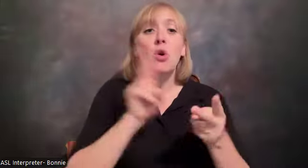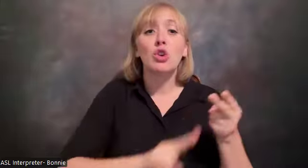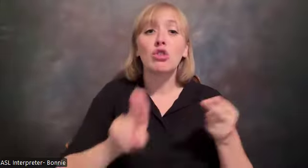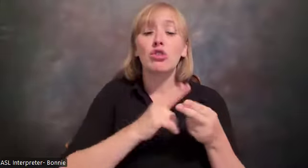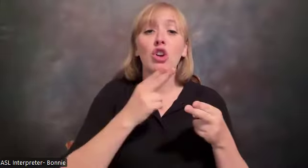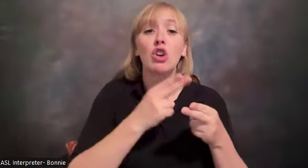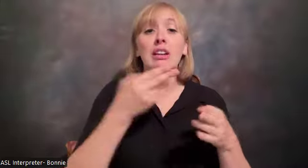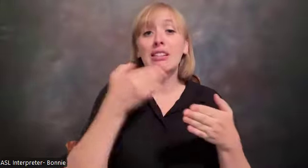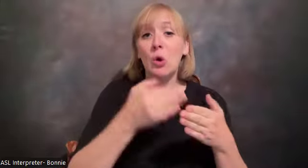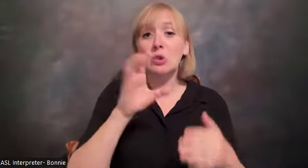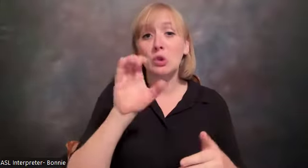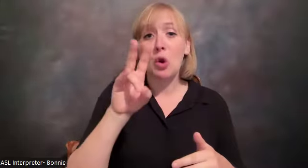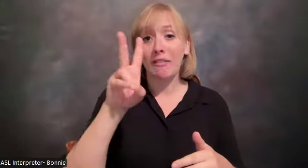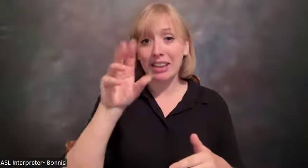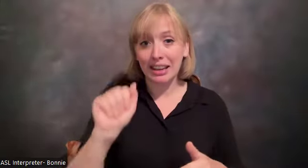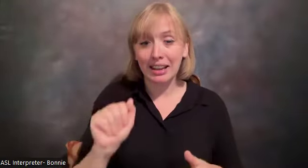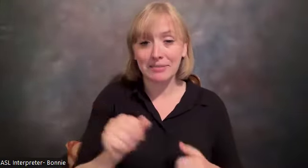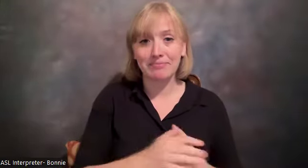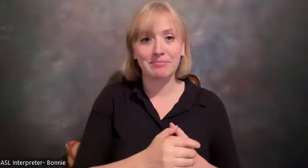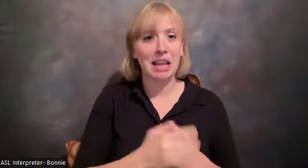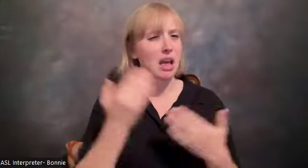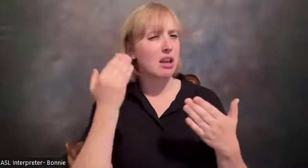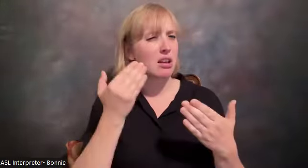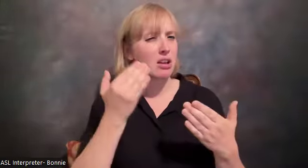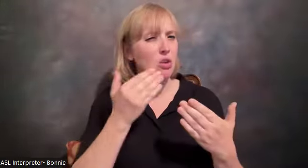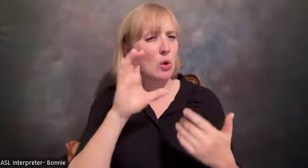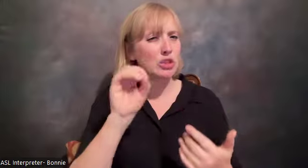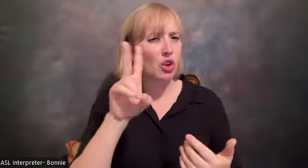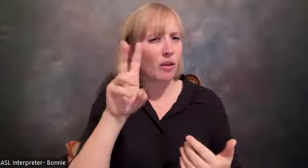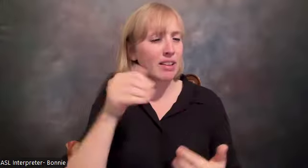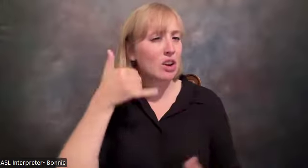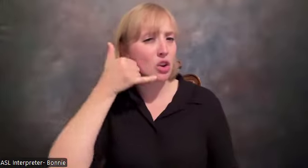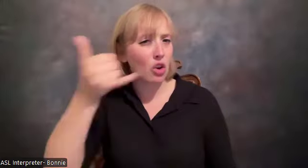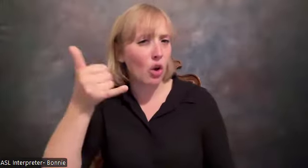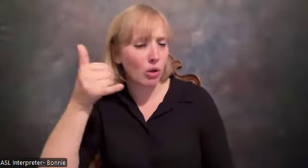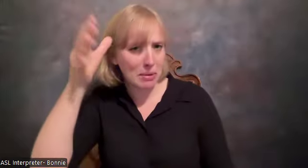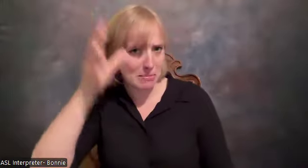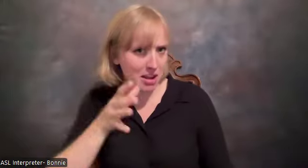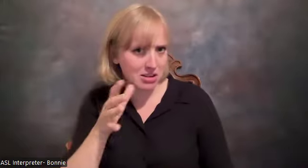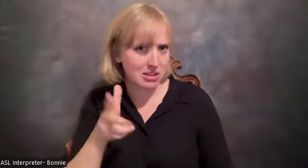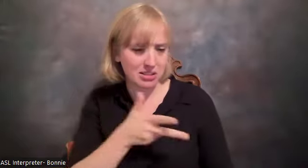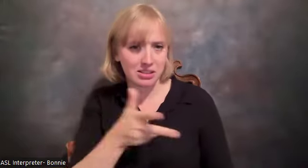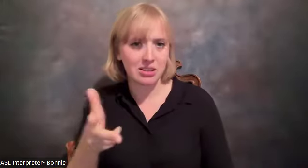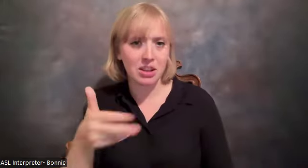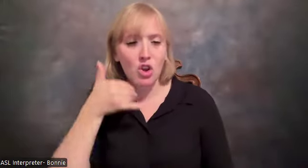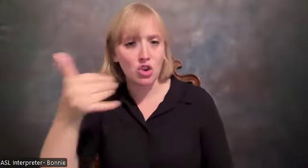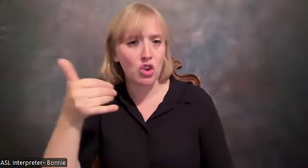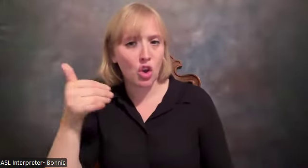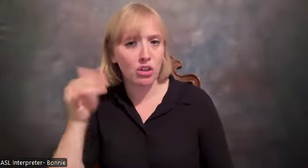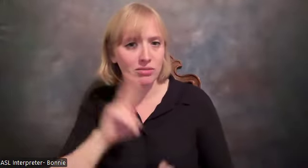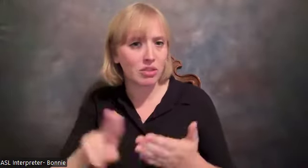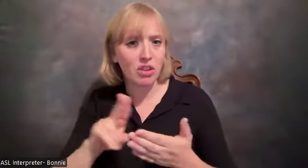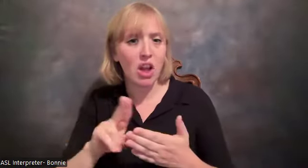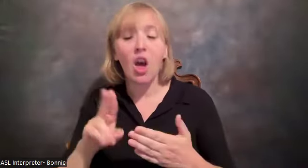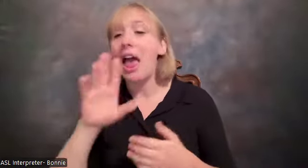called Covina. And when I got close to Covina, I pulled over to a payphone and I looked up, called central office, asked where there